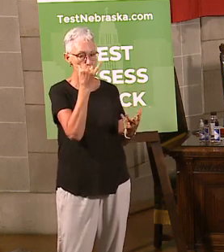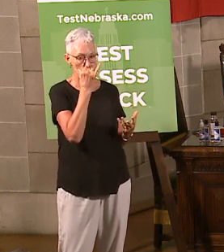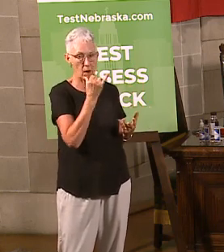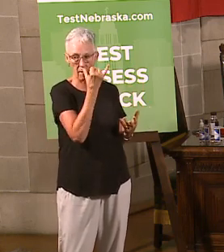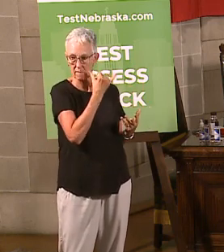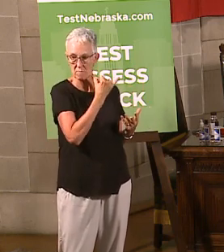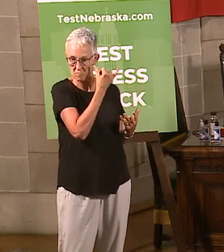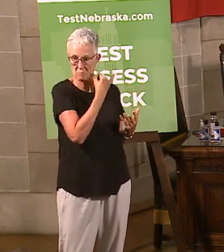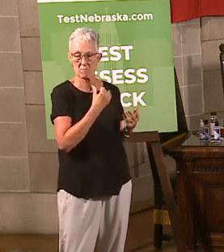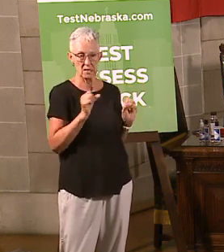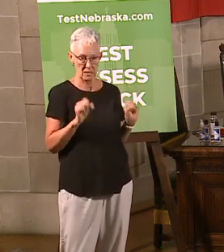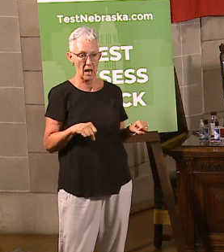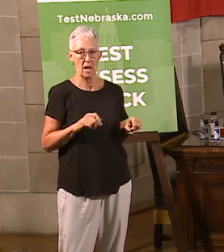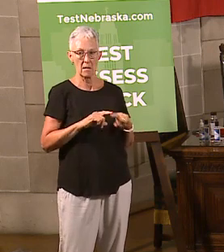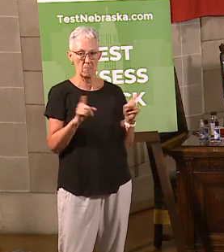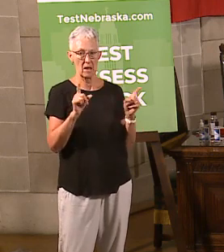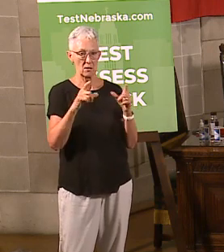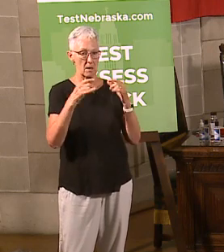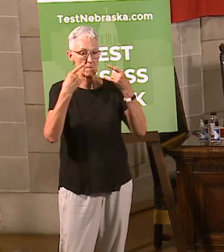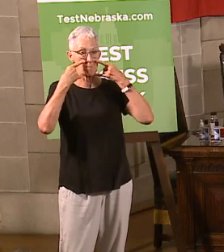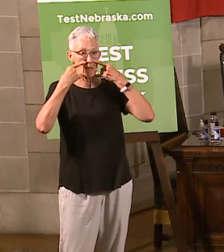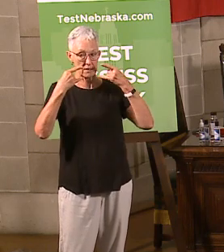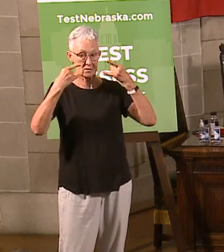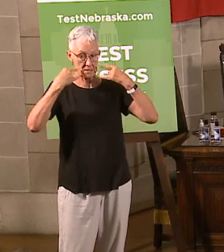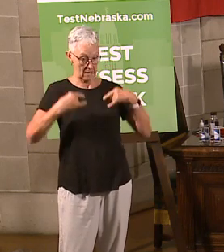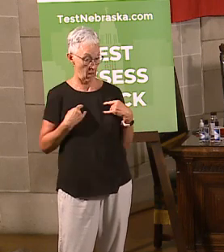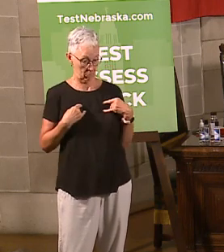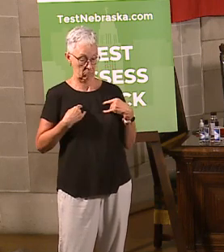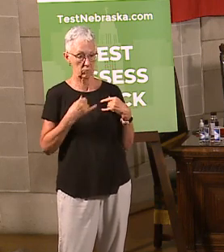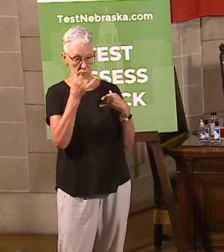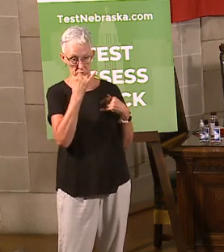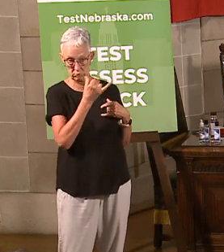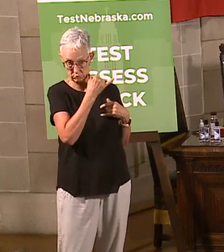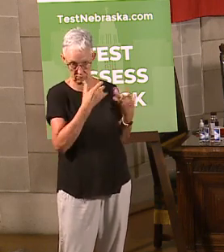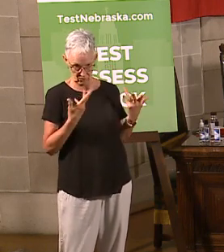that work on your face done. When you're done with that, you have to put the mask back on.